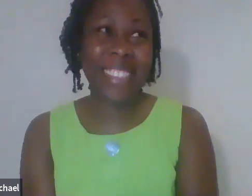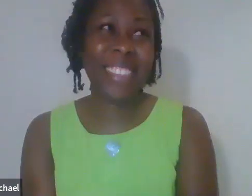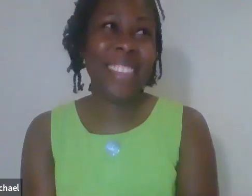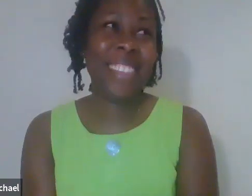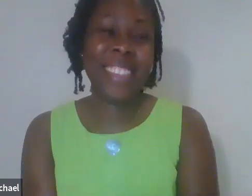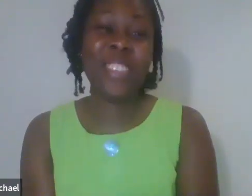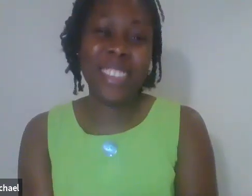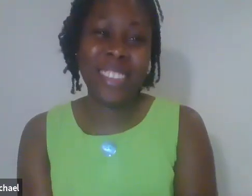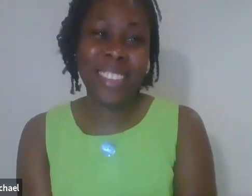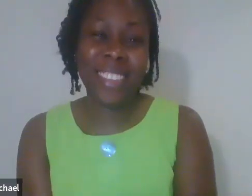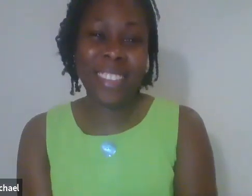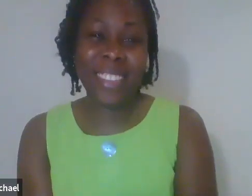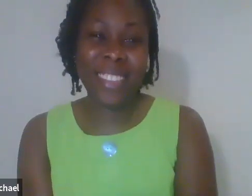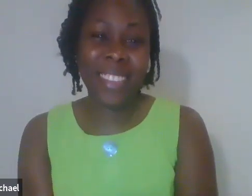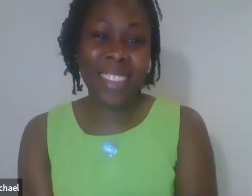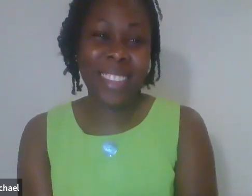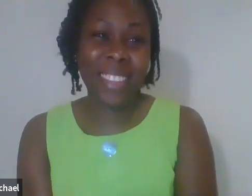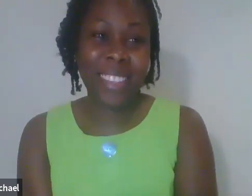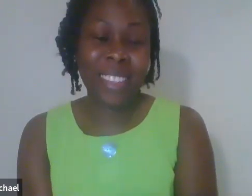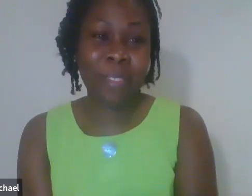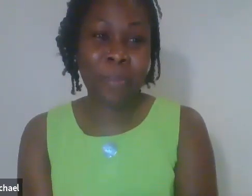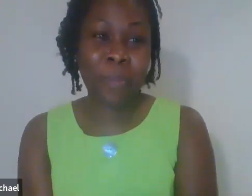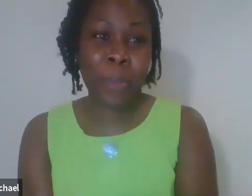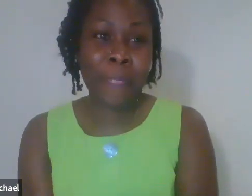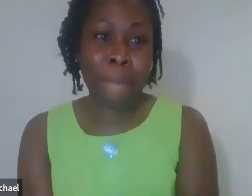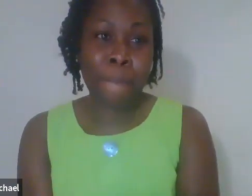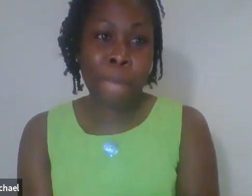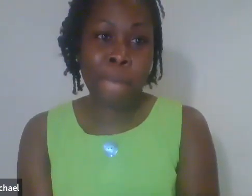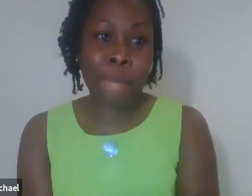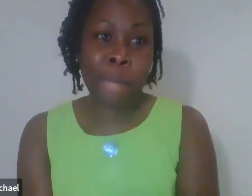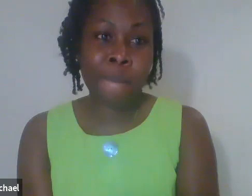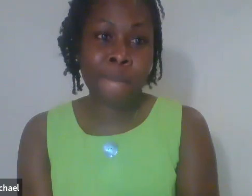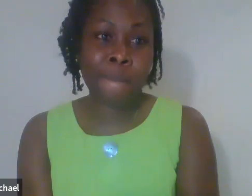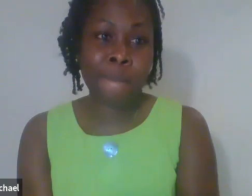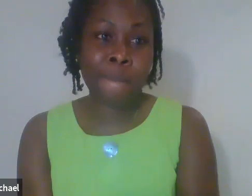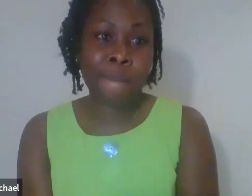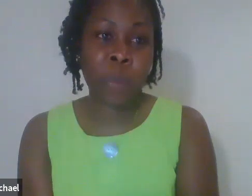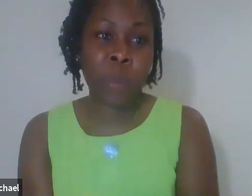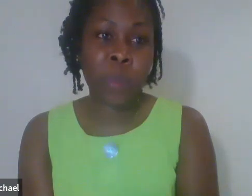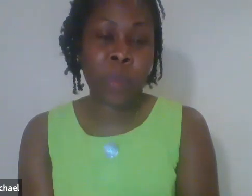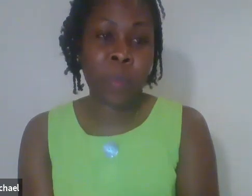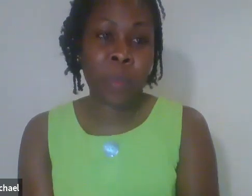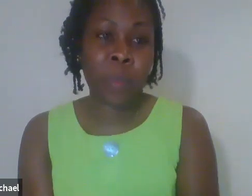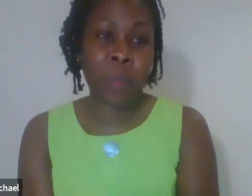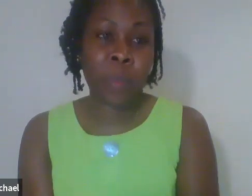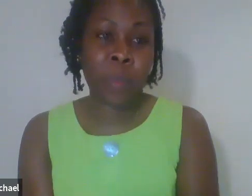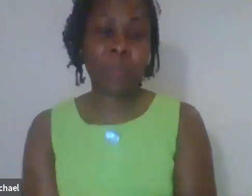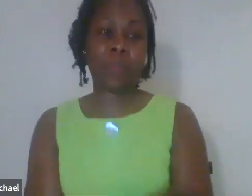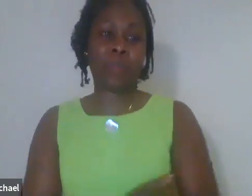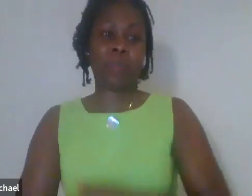Thank you very much, Amos. I mean, that was so inspiring too. I still don't have